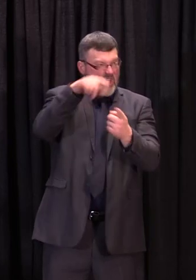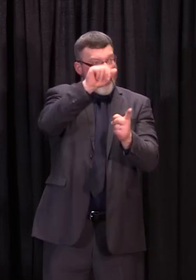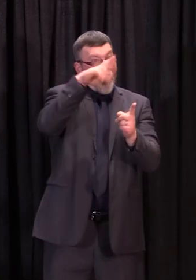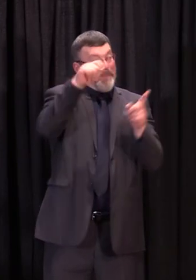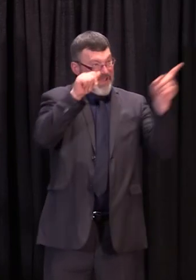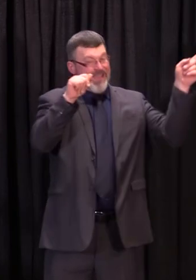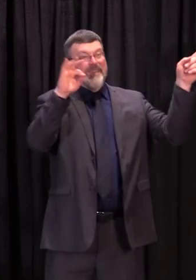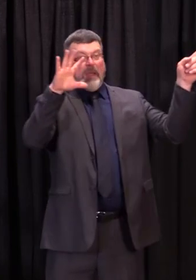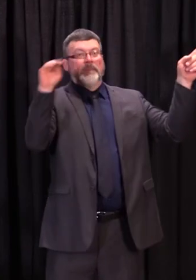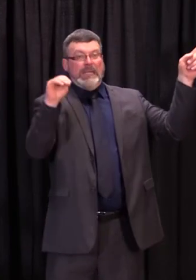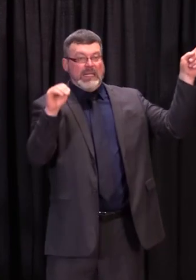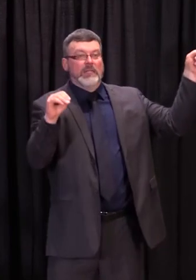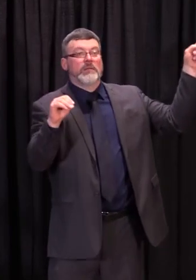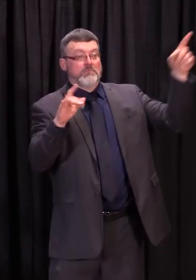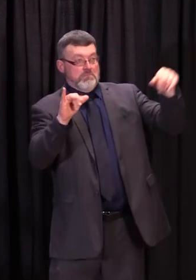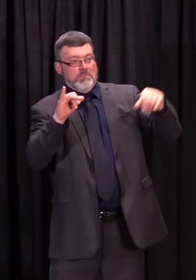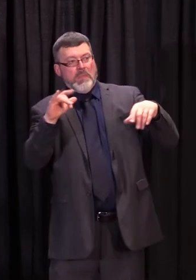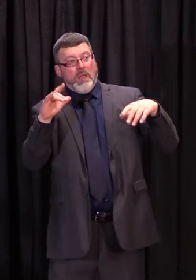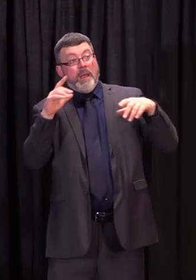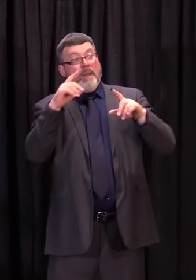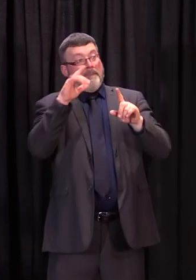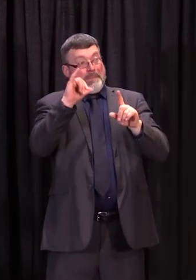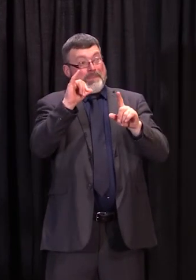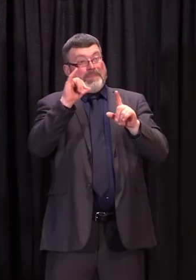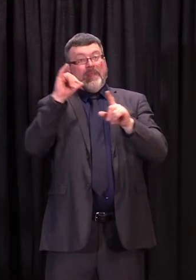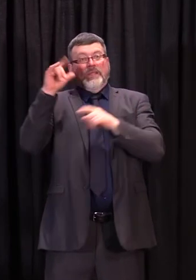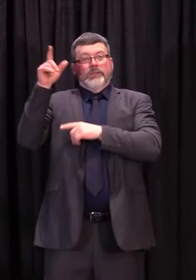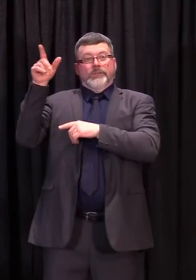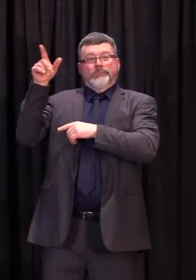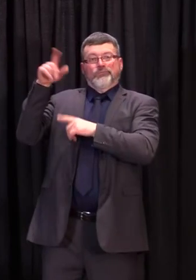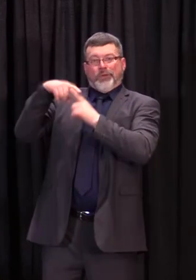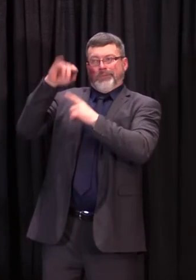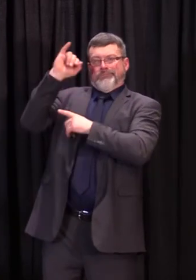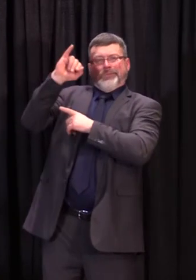million coming from IIJA to continue this work.